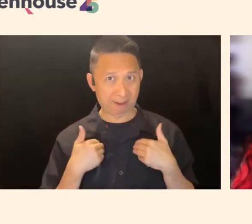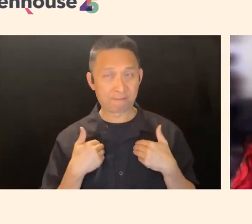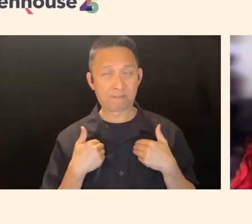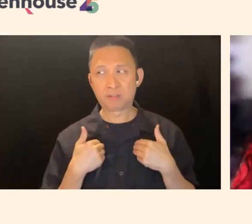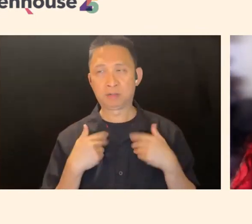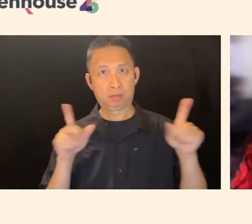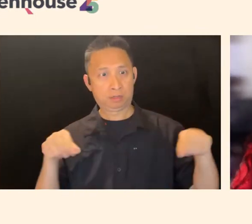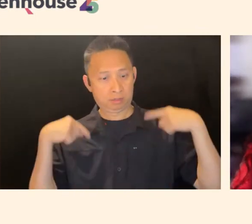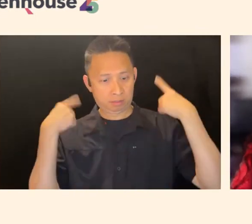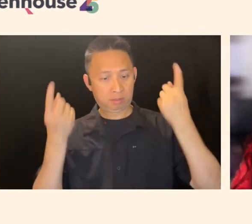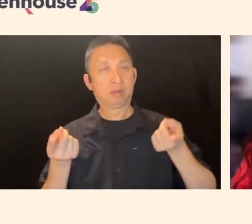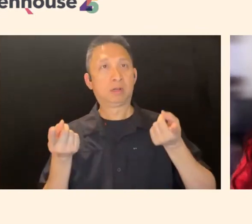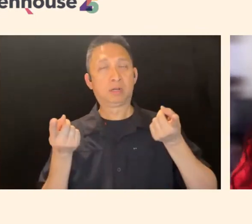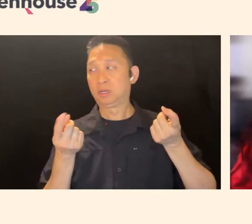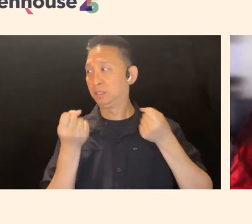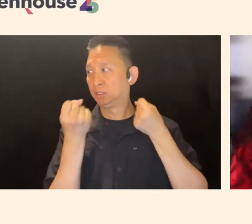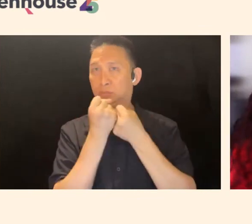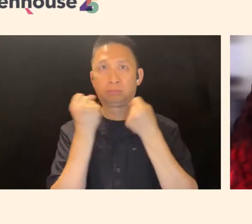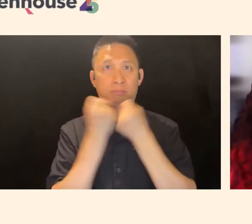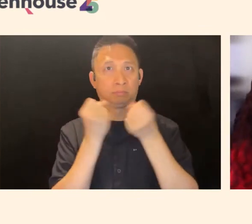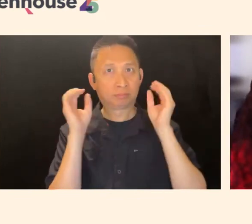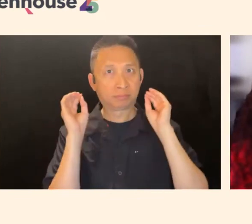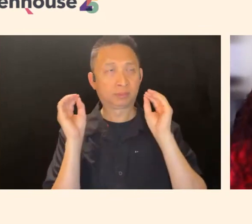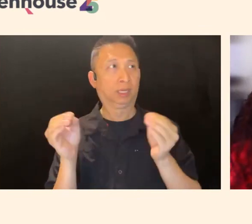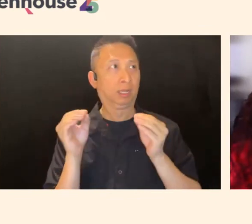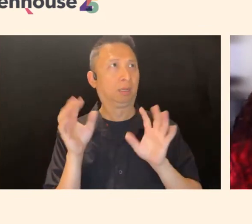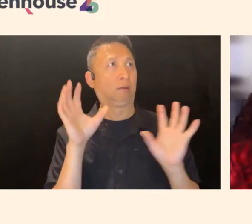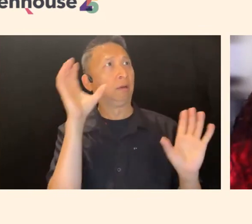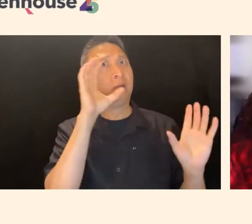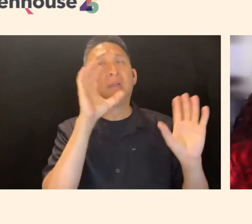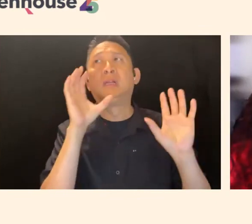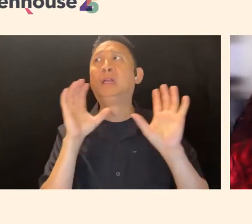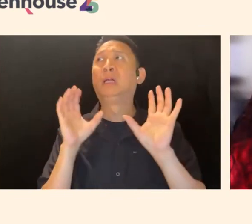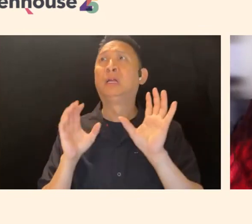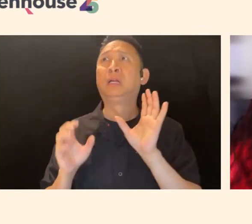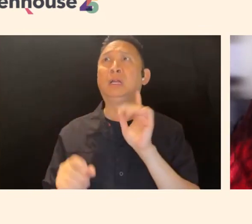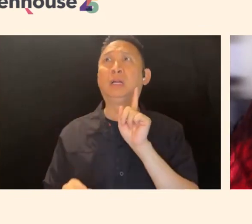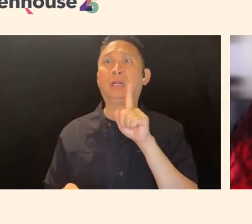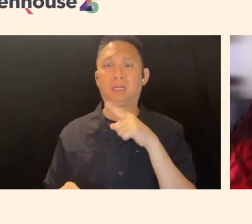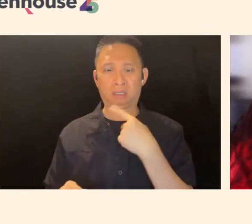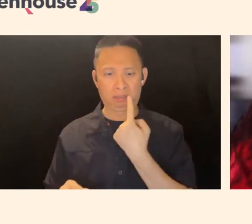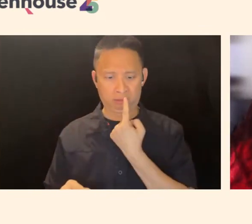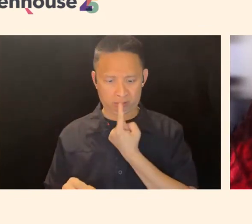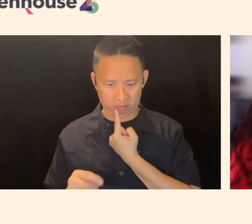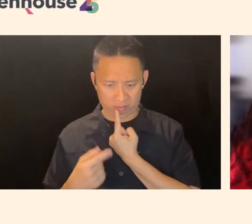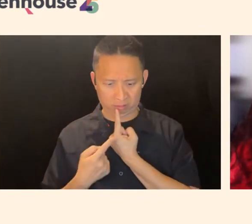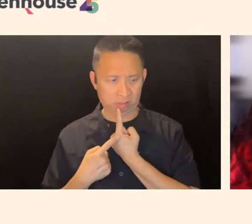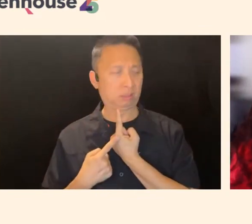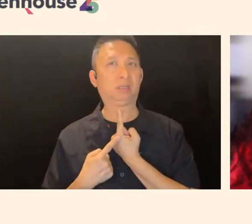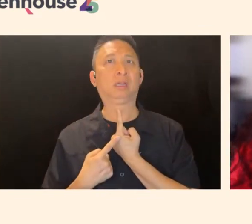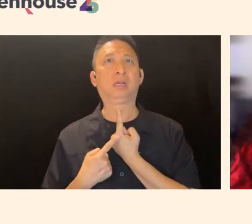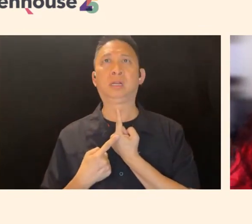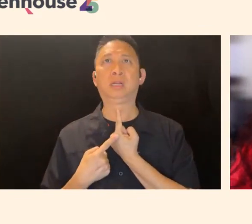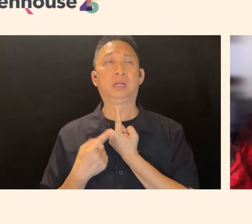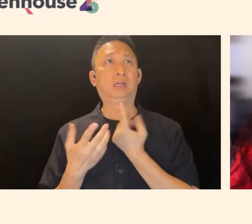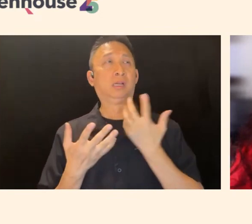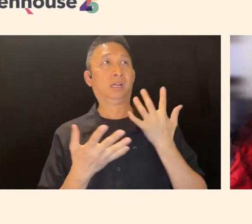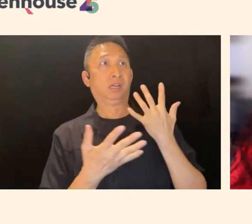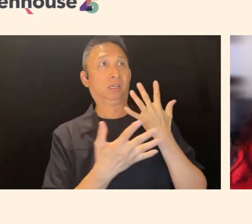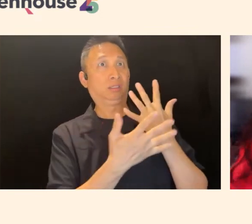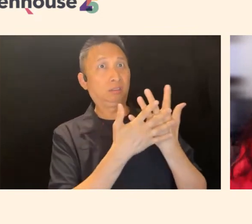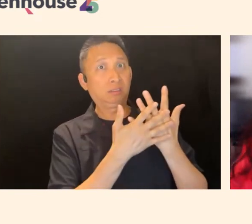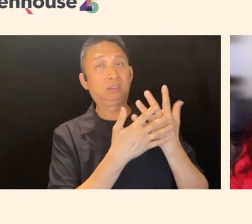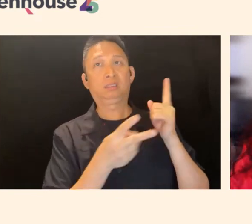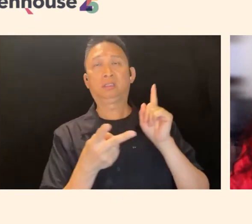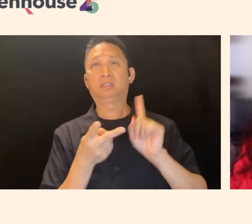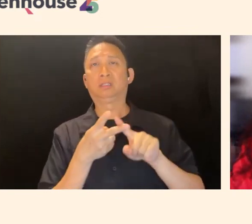system, when you know that the difference between being behind bars and central booking